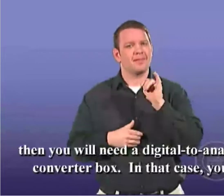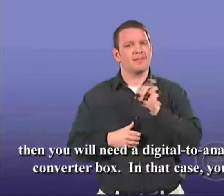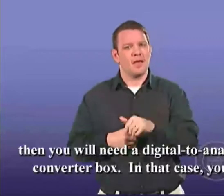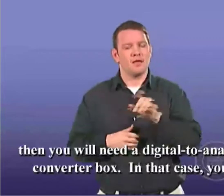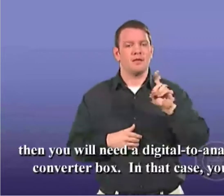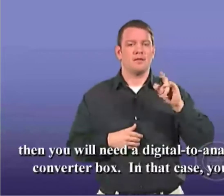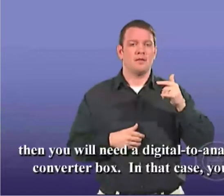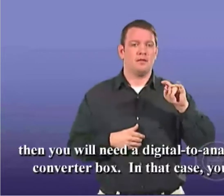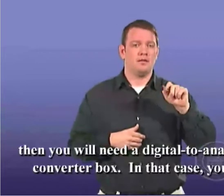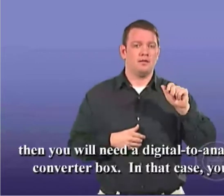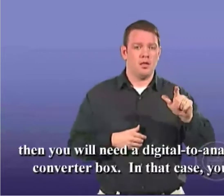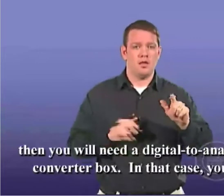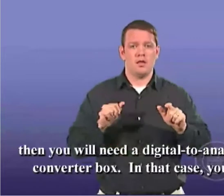analog converter box.